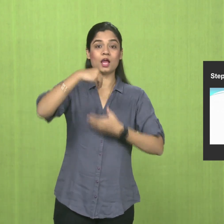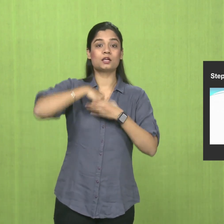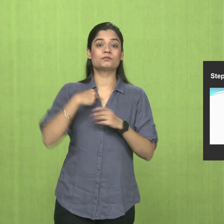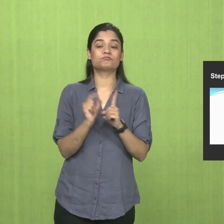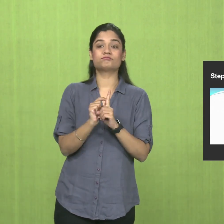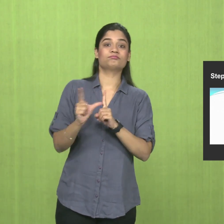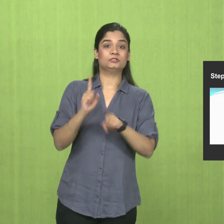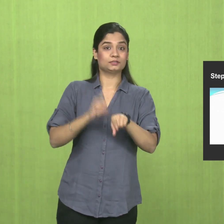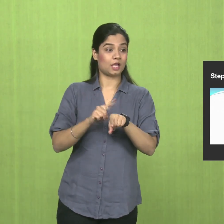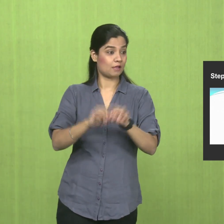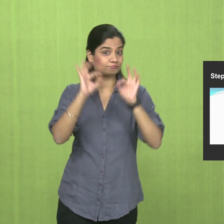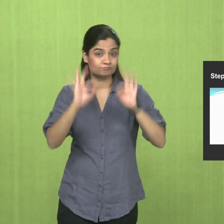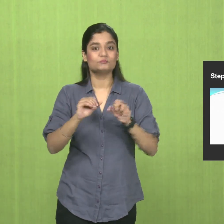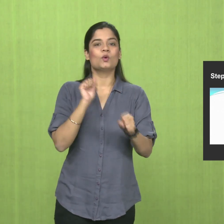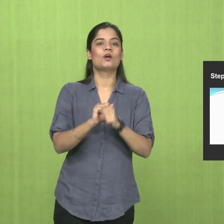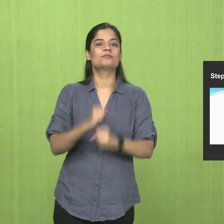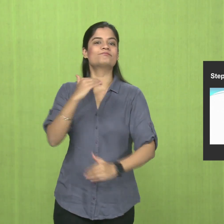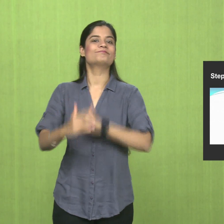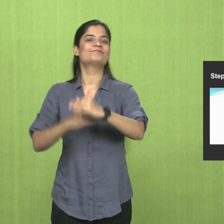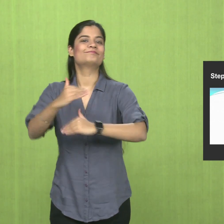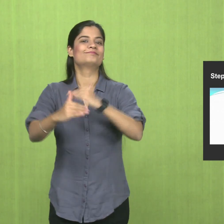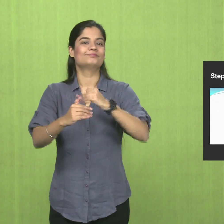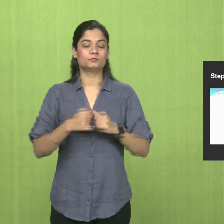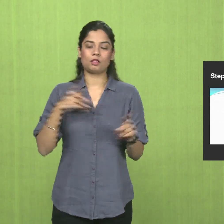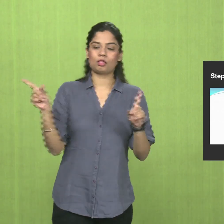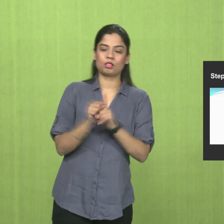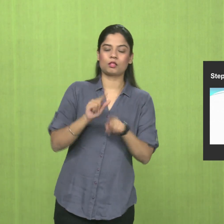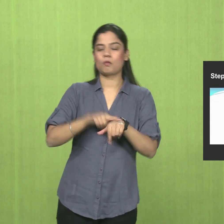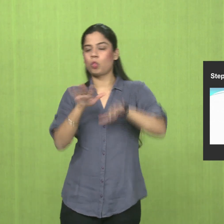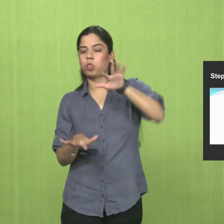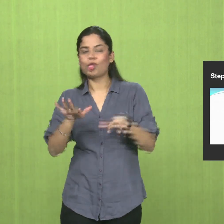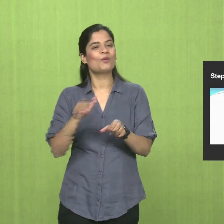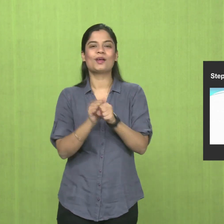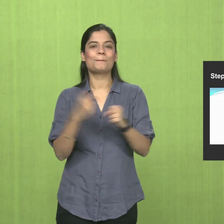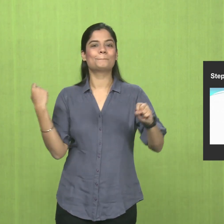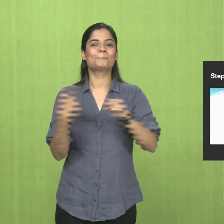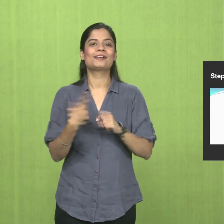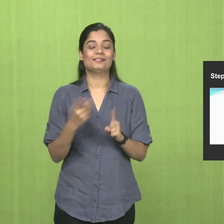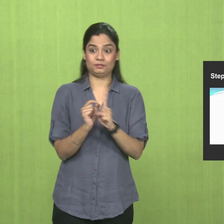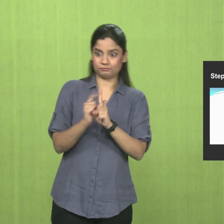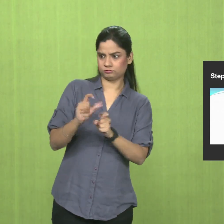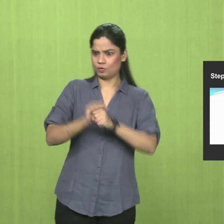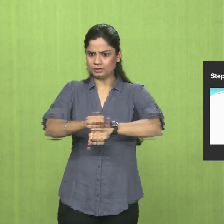organizing it well, being energetic and having the right kind of energy and time to do the